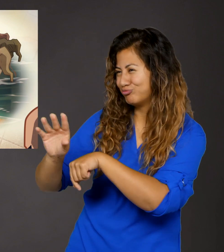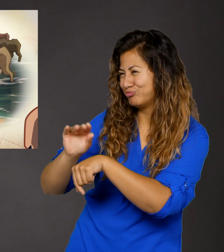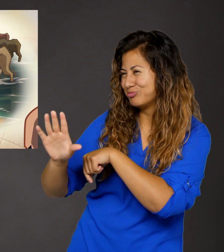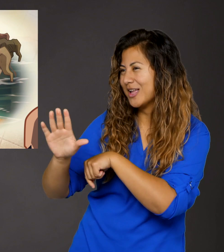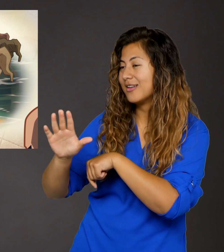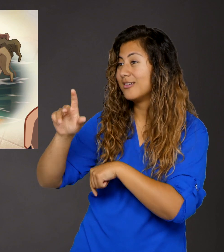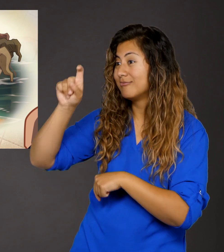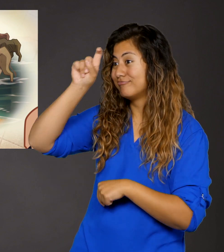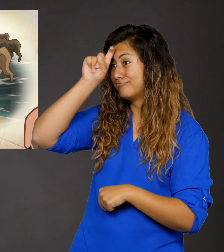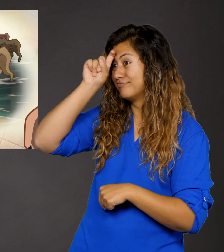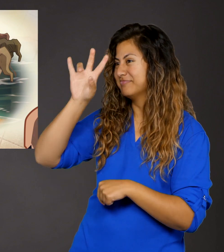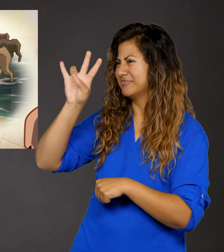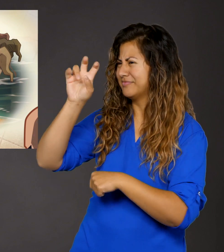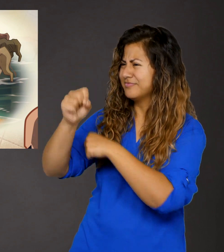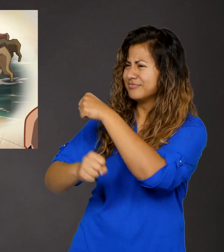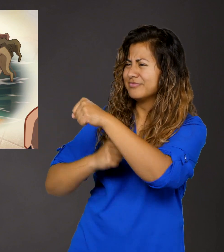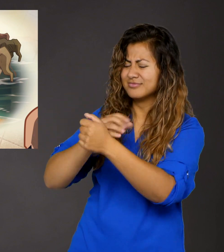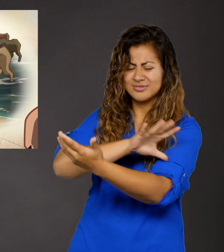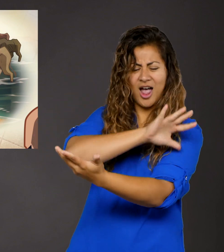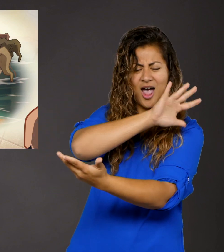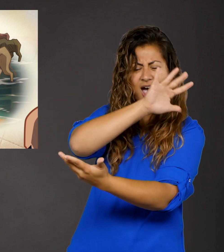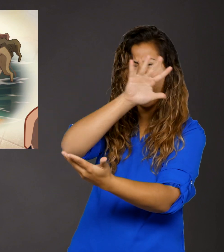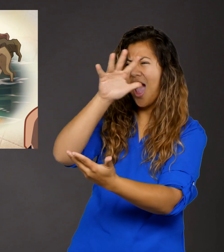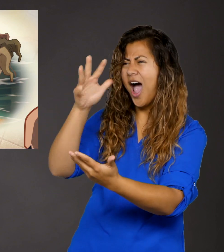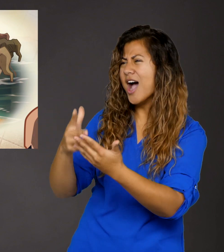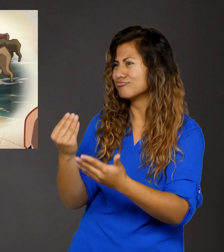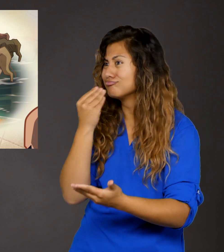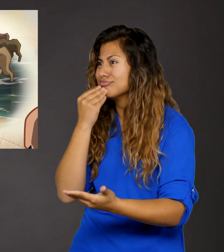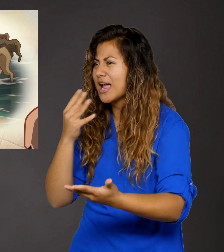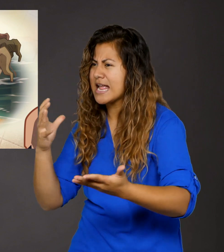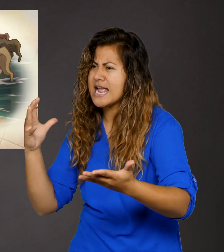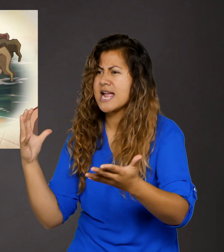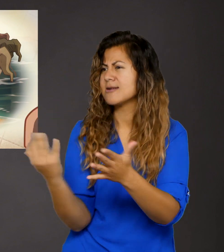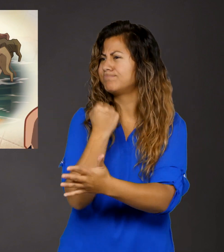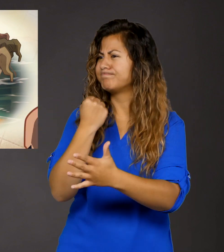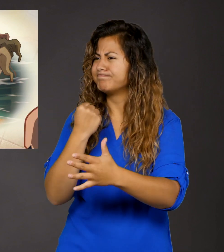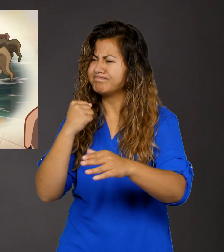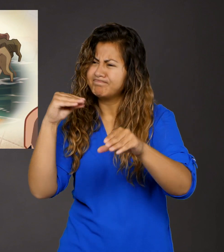Joseph told Pharaoh that Egypt should save extra food during the good years.